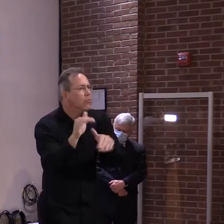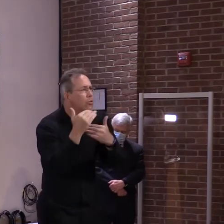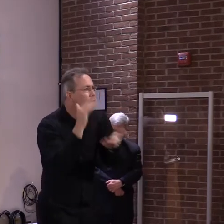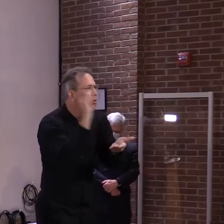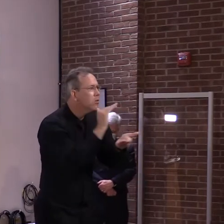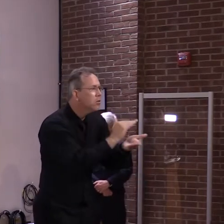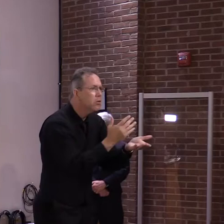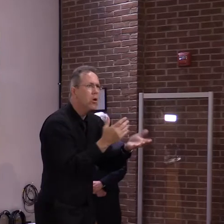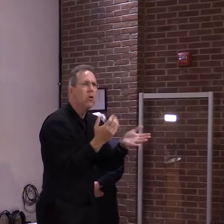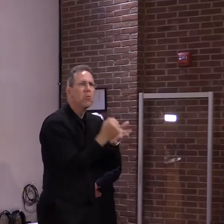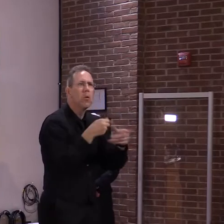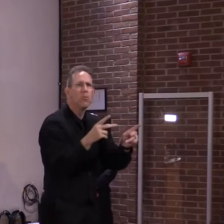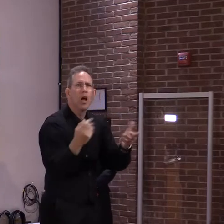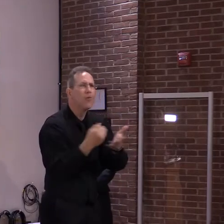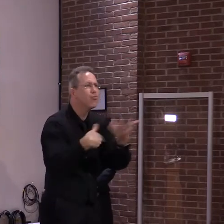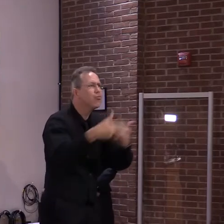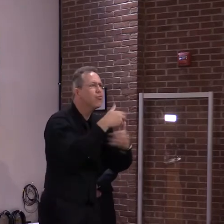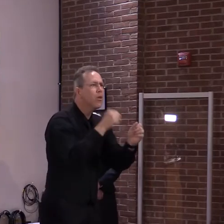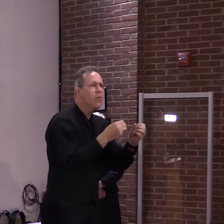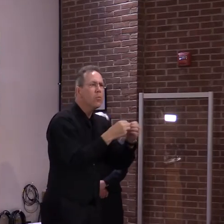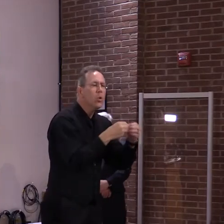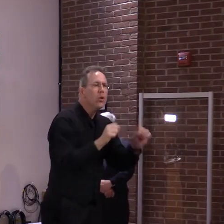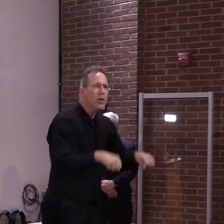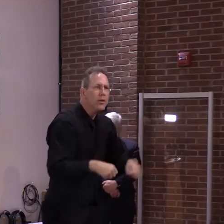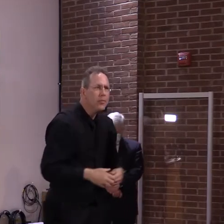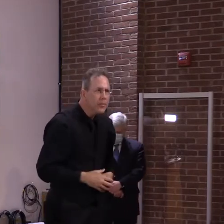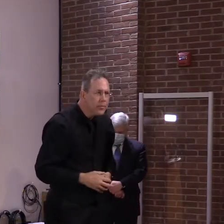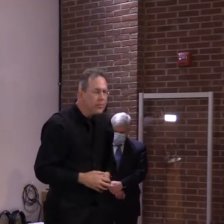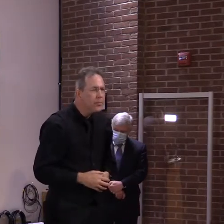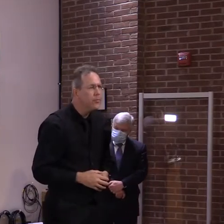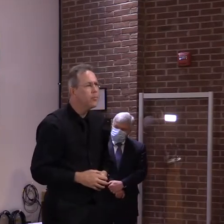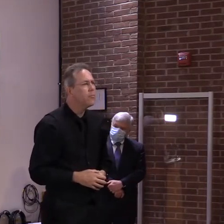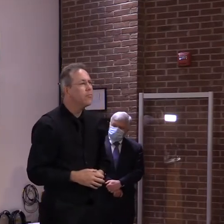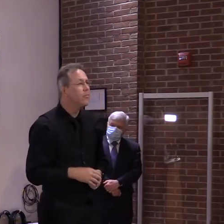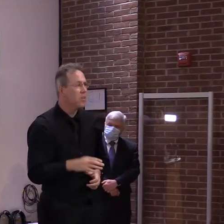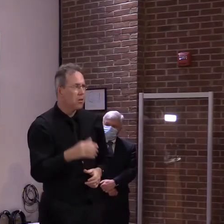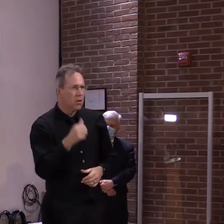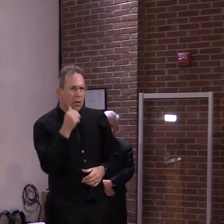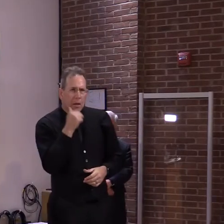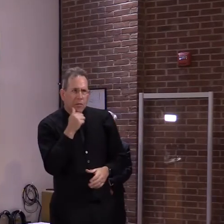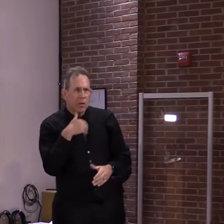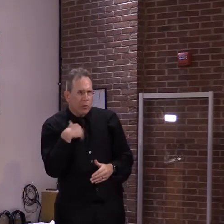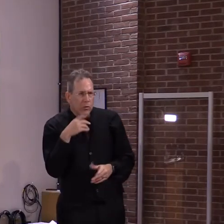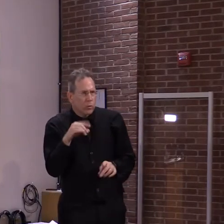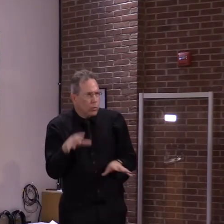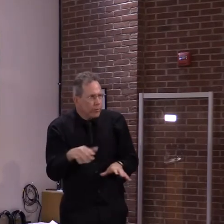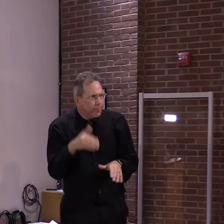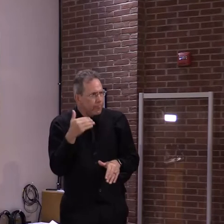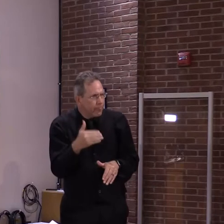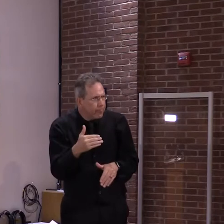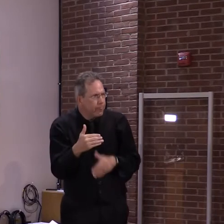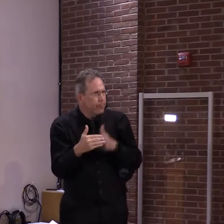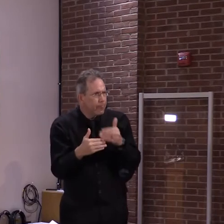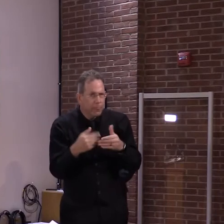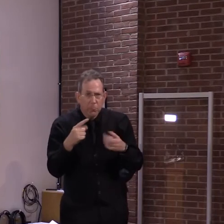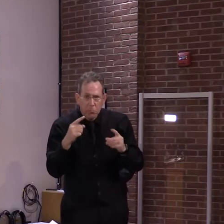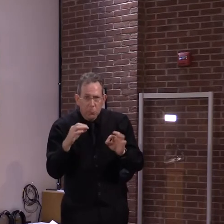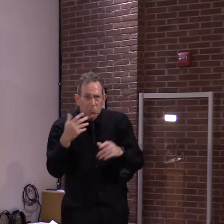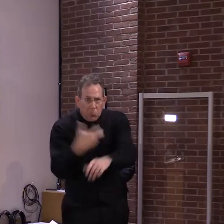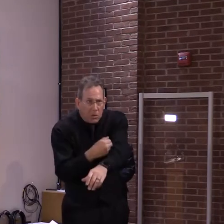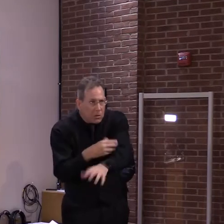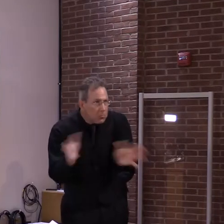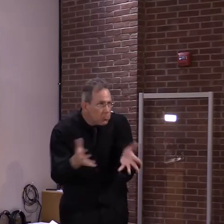way, sizes of gatherings increase, et cetera. We've also noted that the